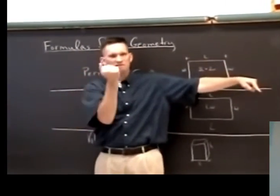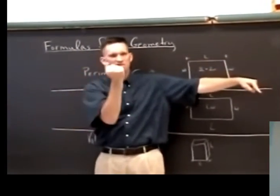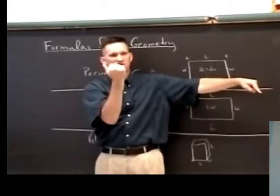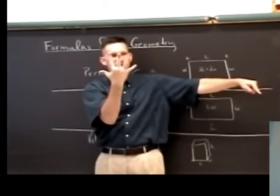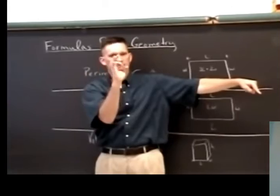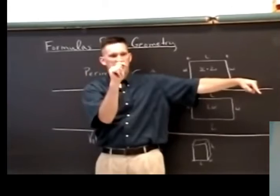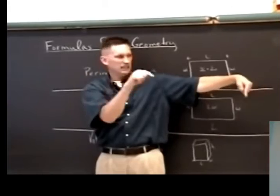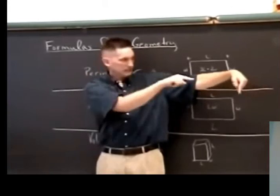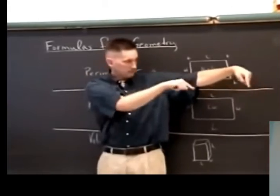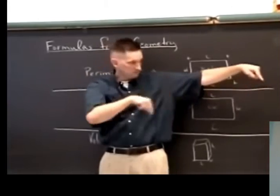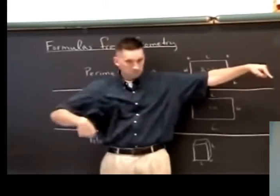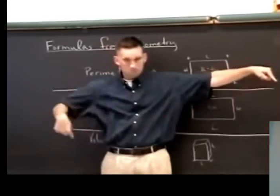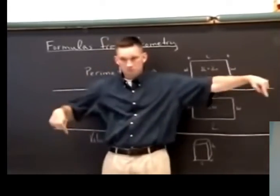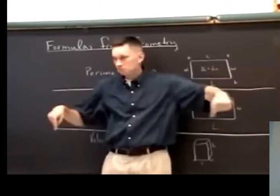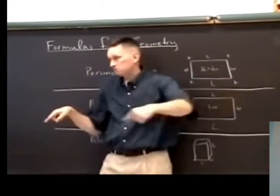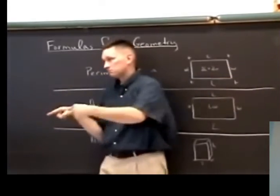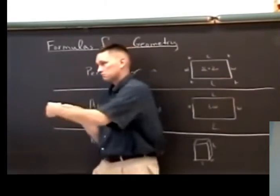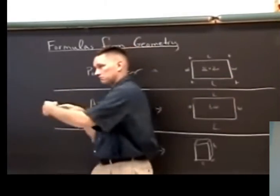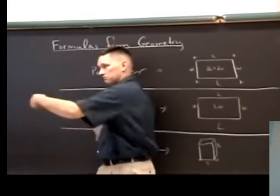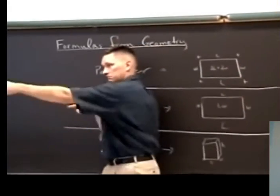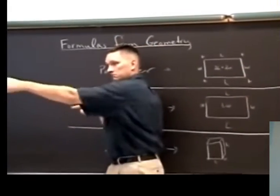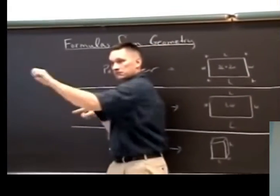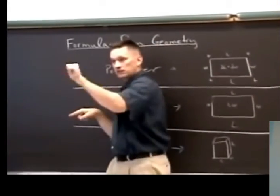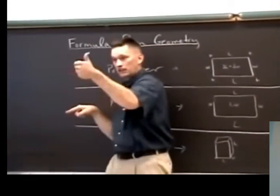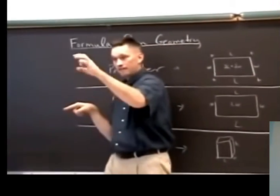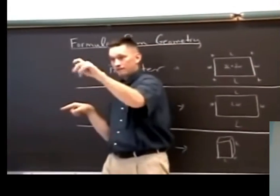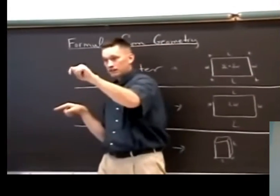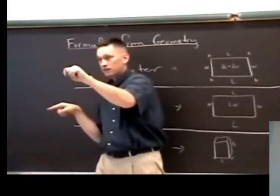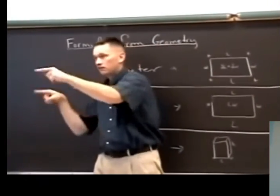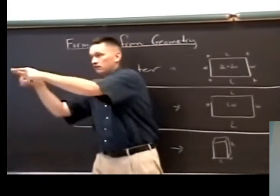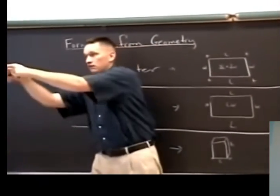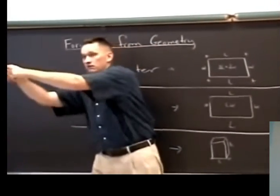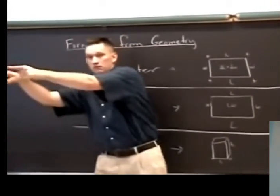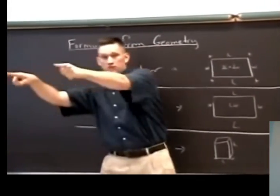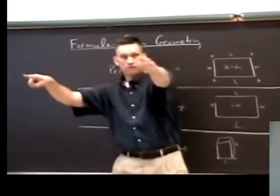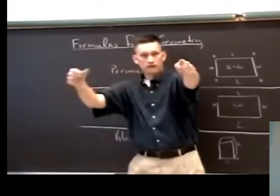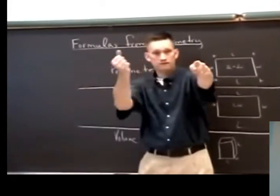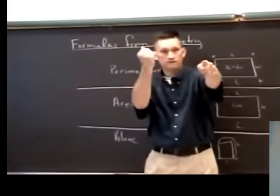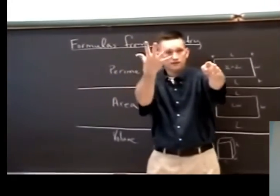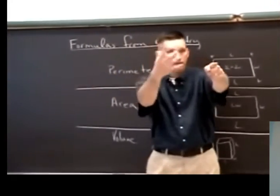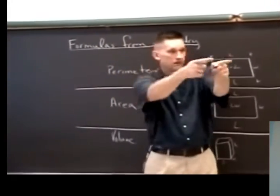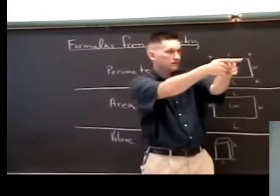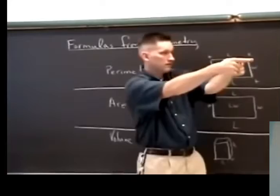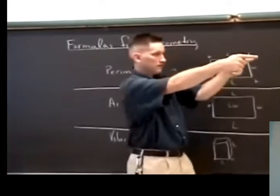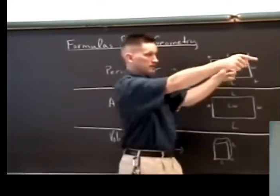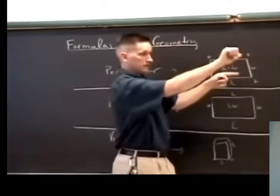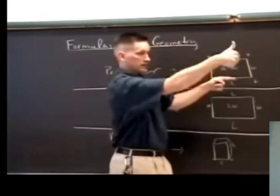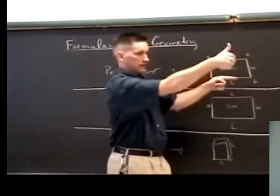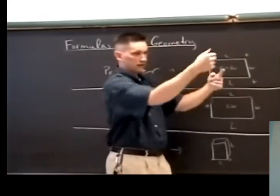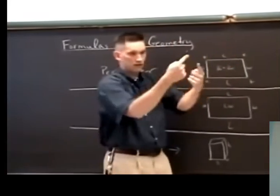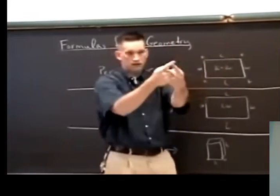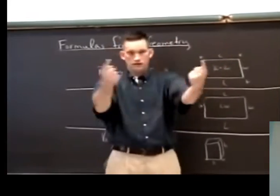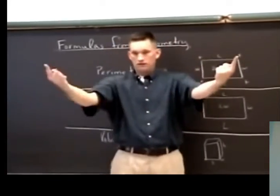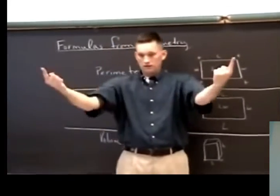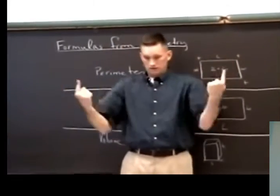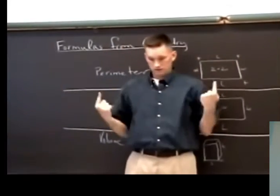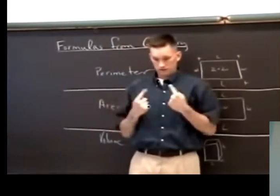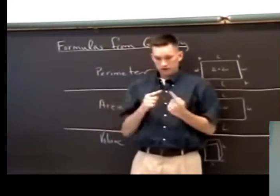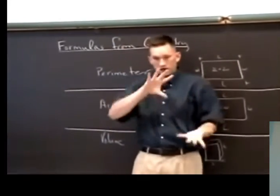Okay, so perimeter is measuring the sides of something. We have the length and we have the width. Say the